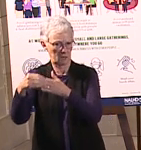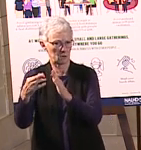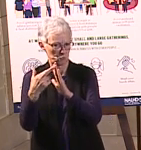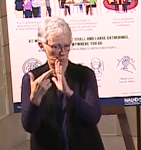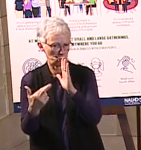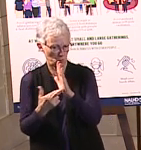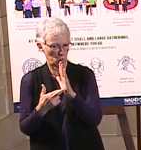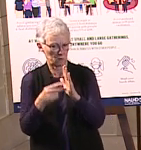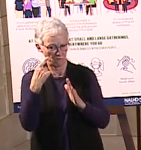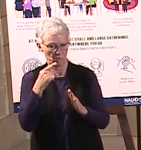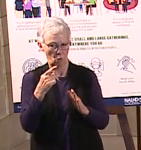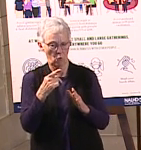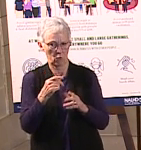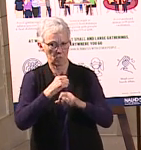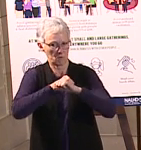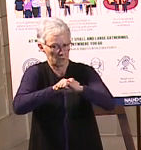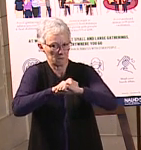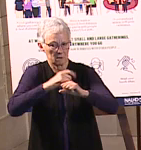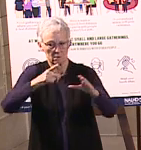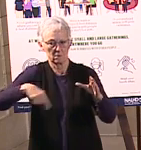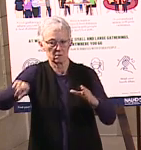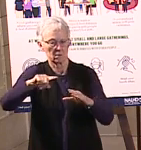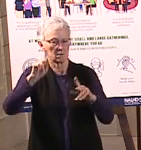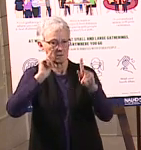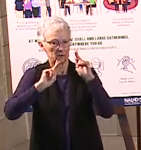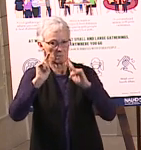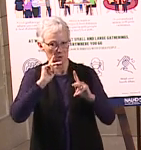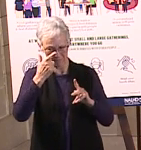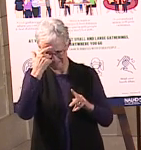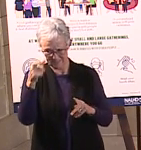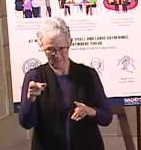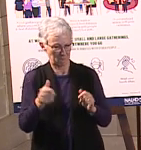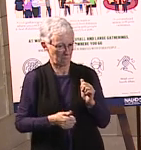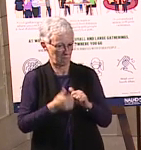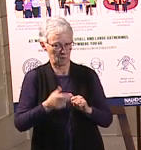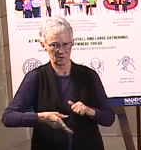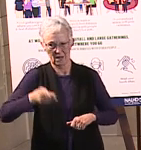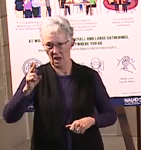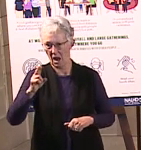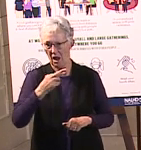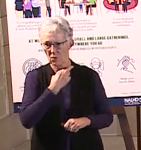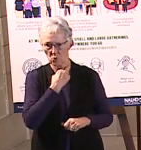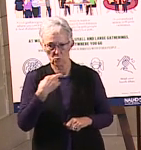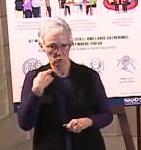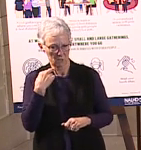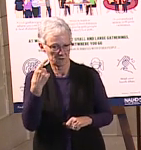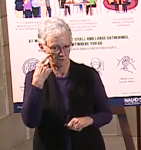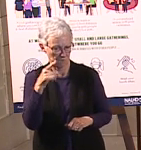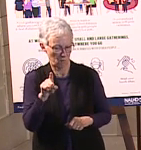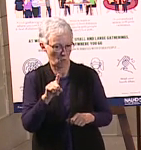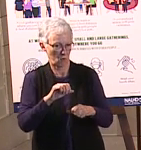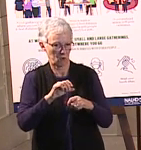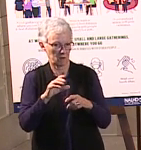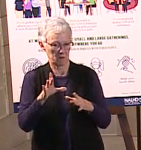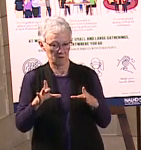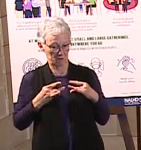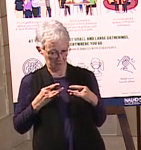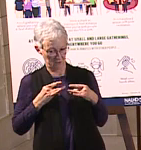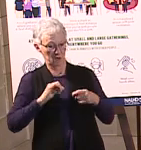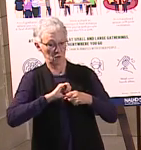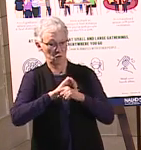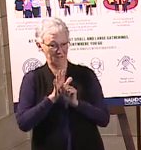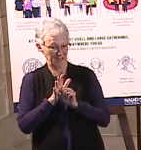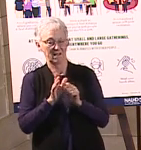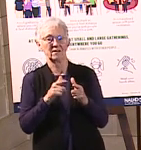COVID-19. Typically, we would say that we like to engage residents with social activity and we encourage that, but